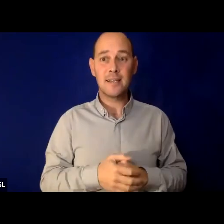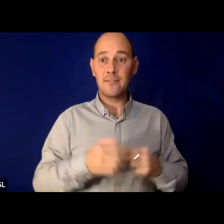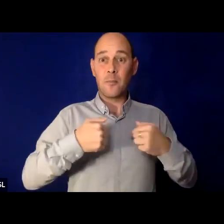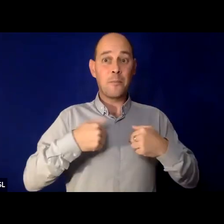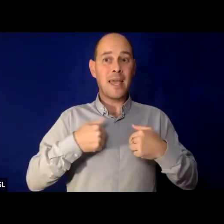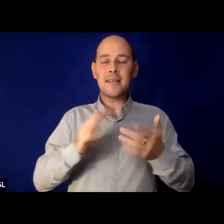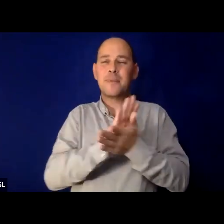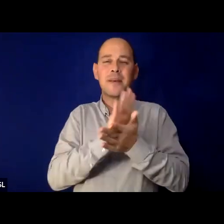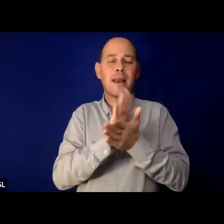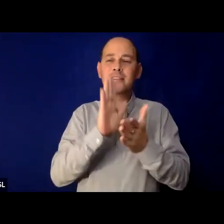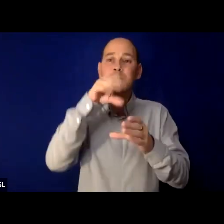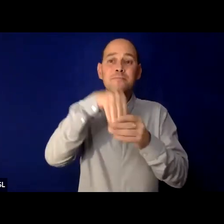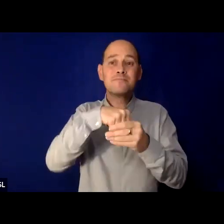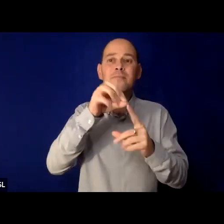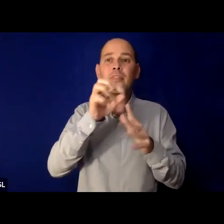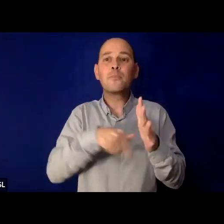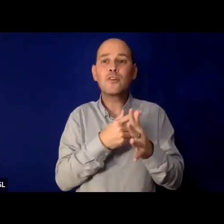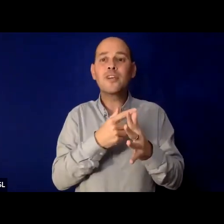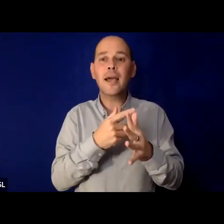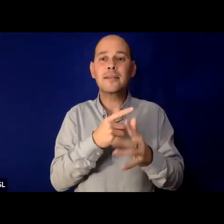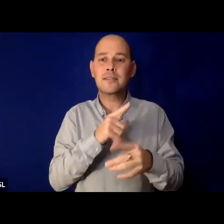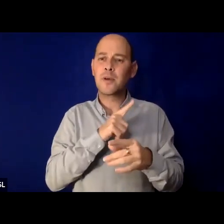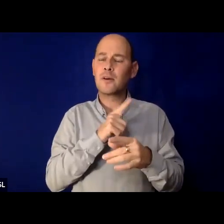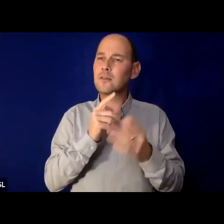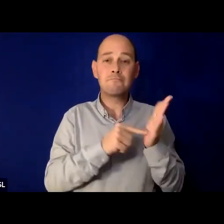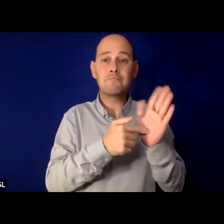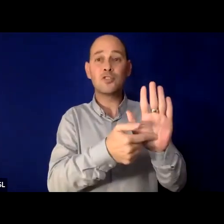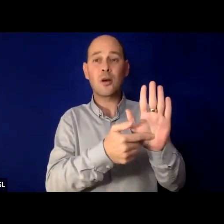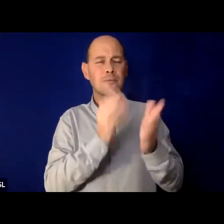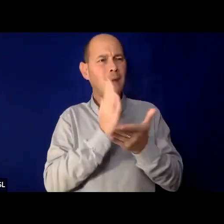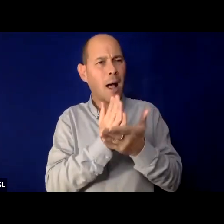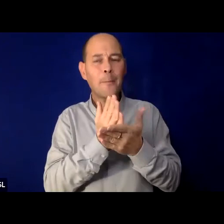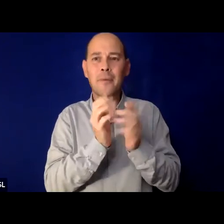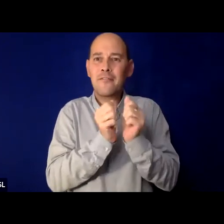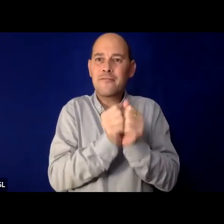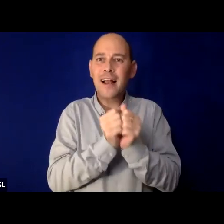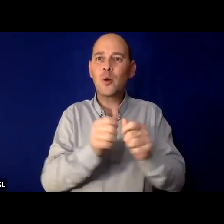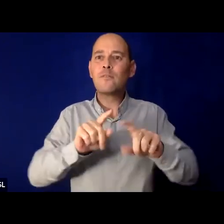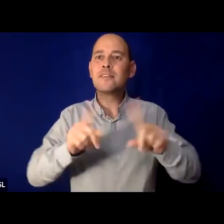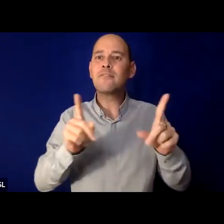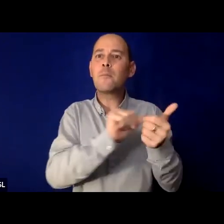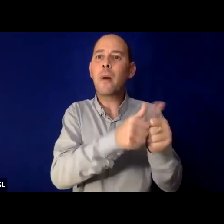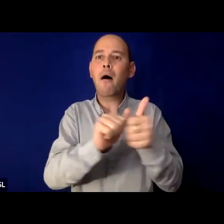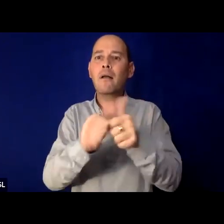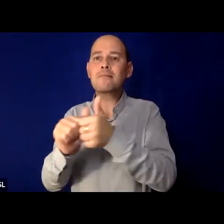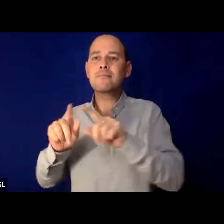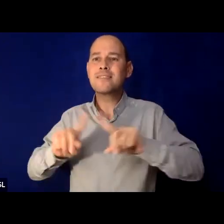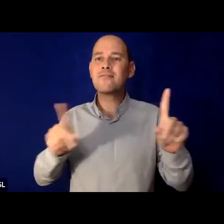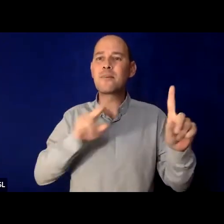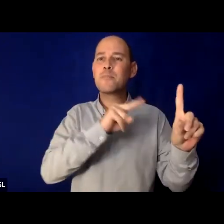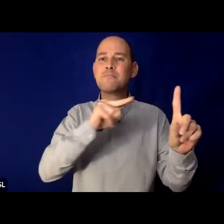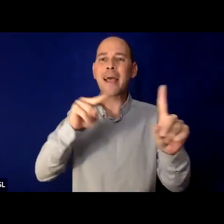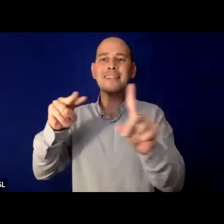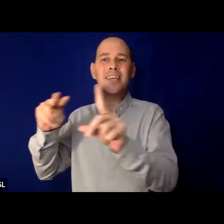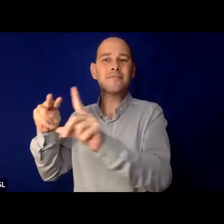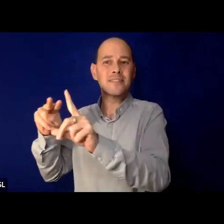of AT 2030 because it's shown the real value of bringing together partners from different perspectives. I think when we came into the project, we had a